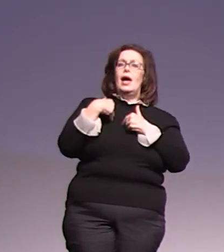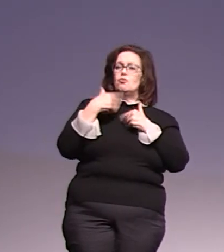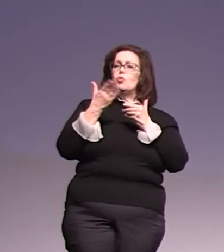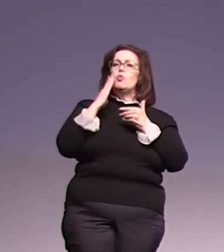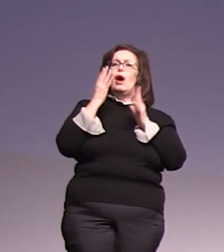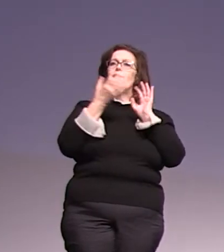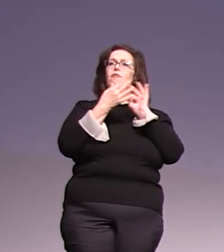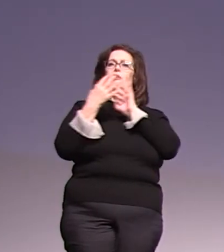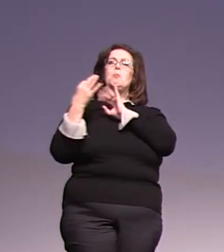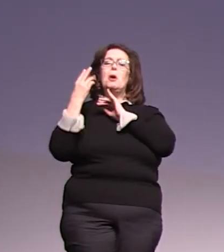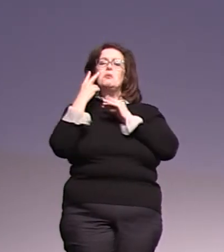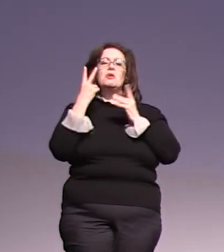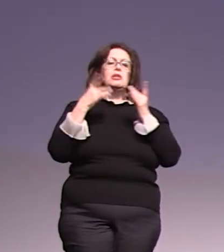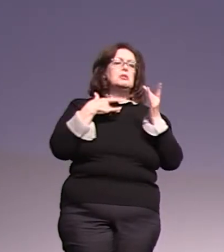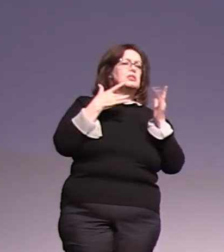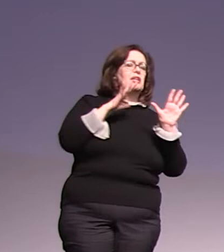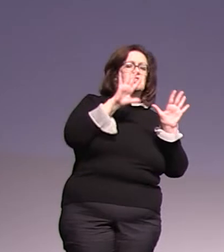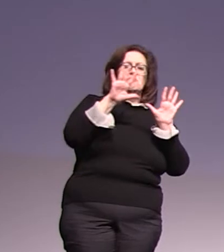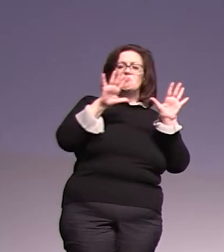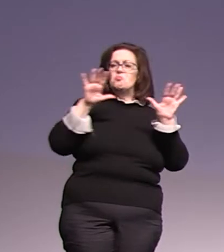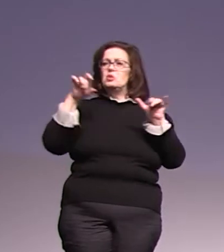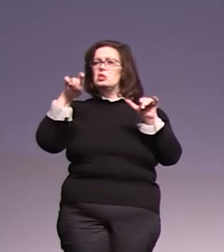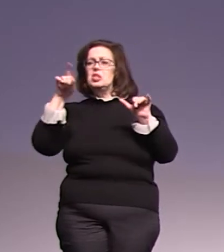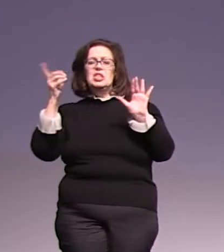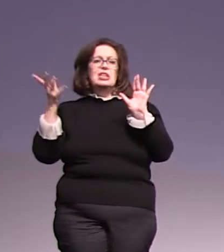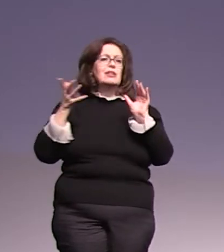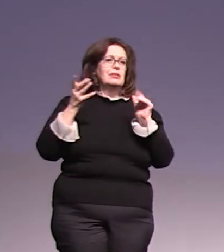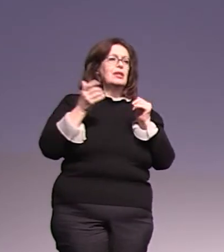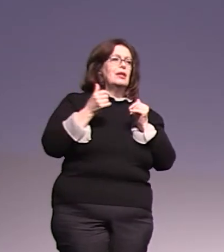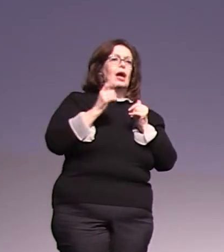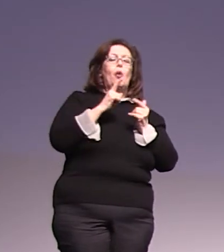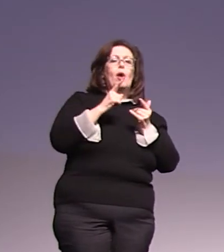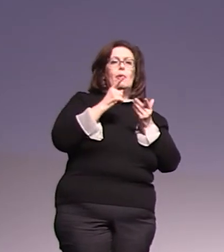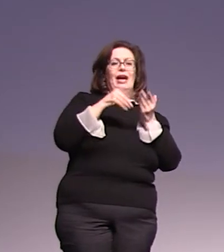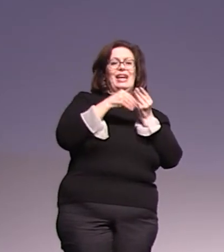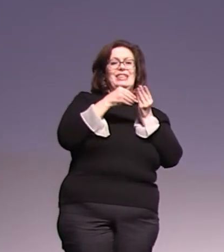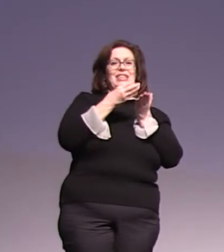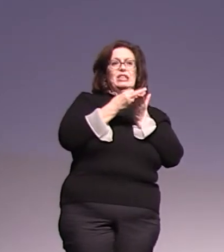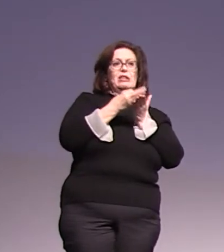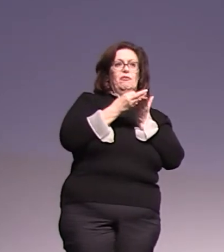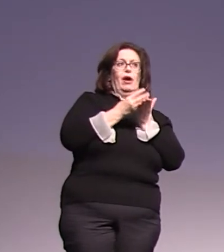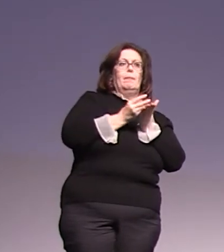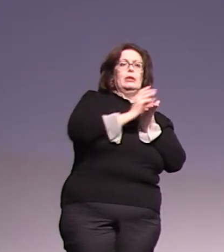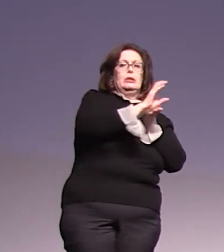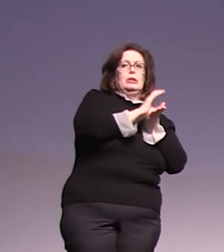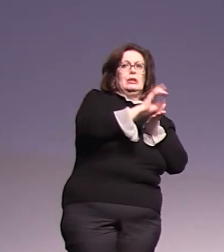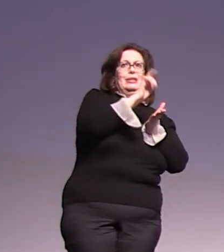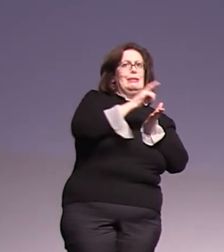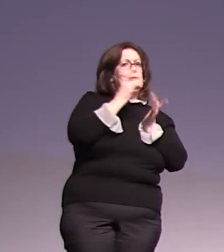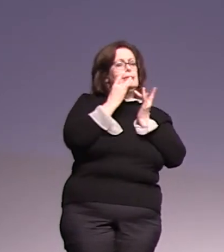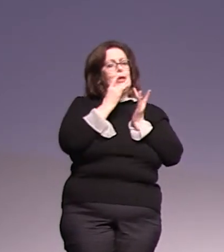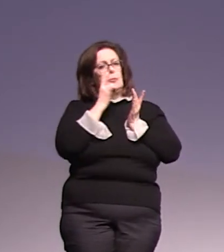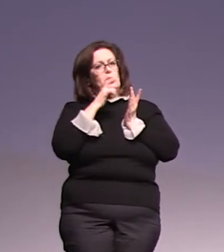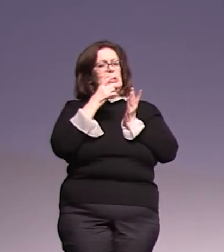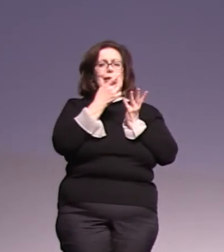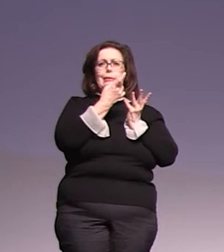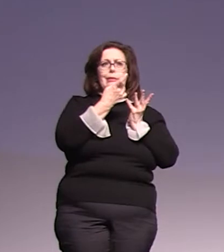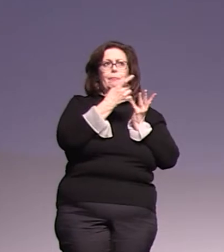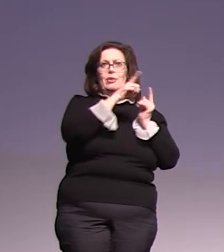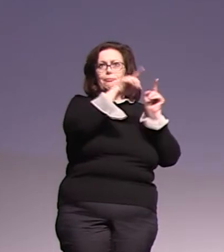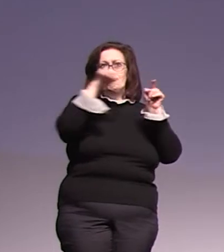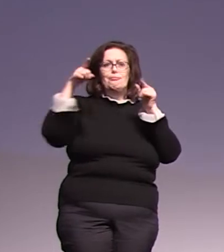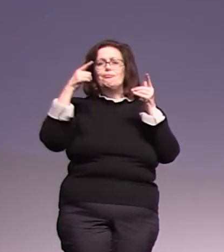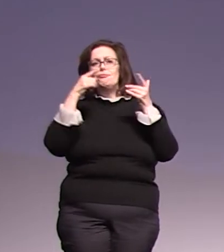gives us a sense of where those inequities might exist and where we might want to think differently about how we fund individual students to create a little bit more parity